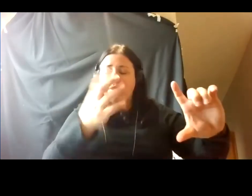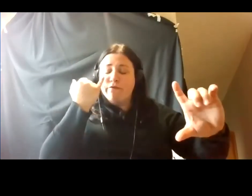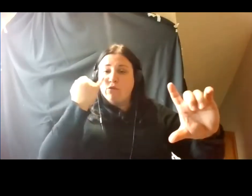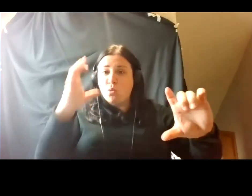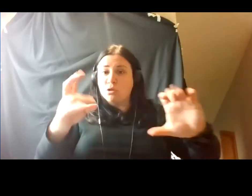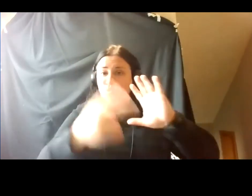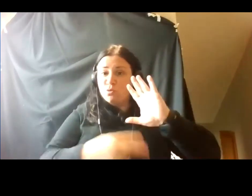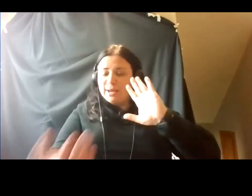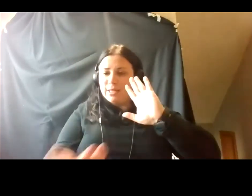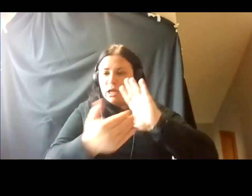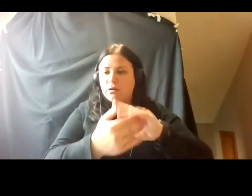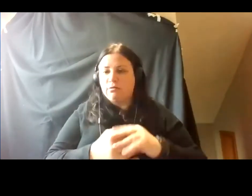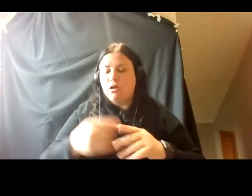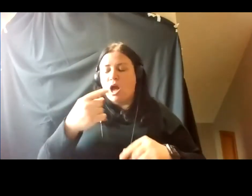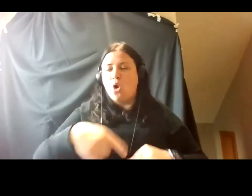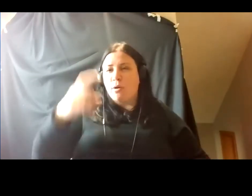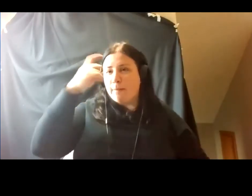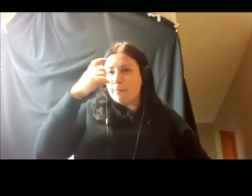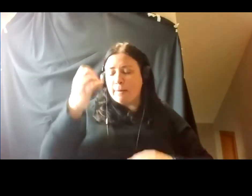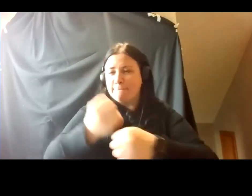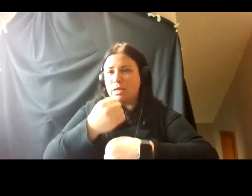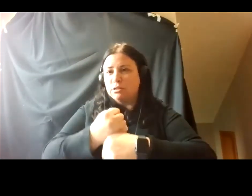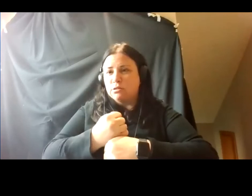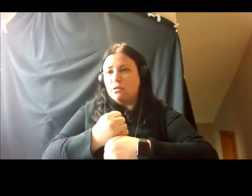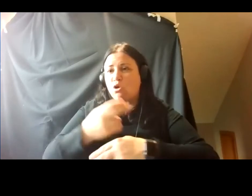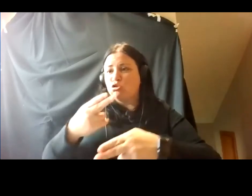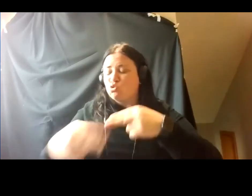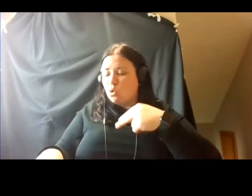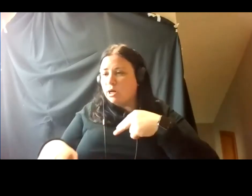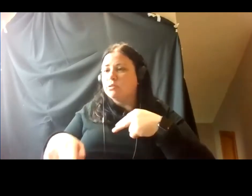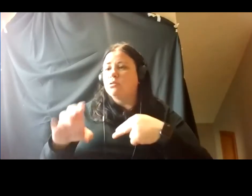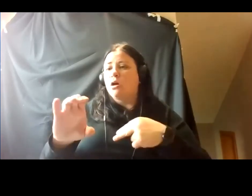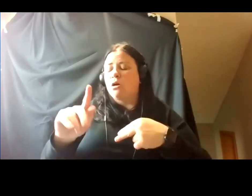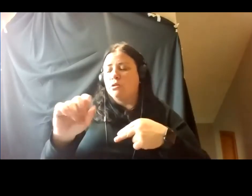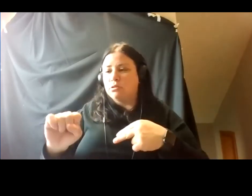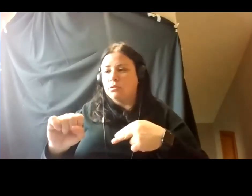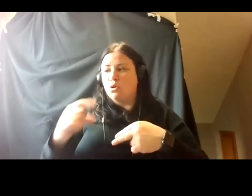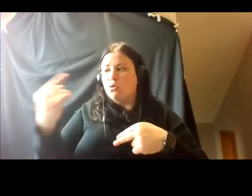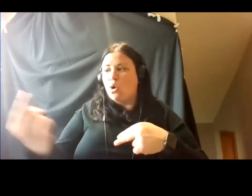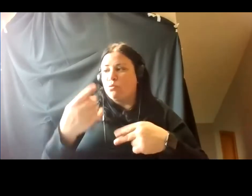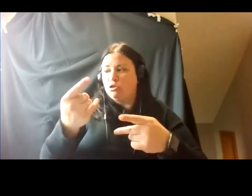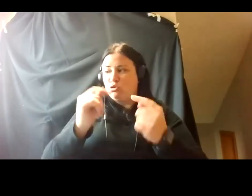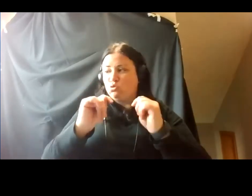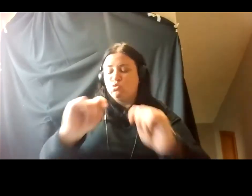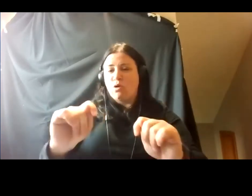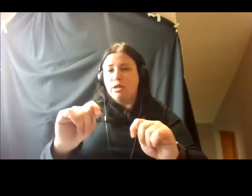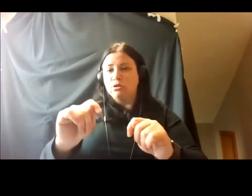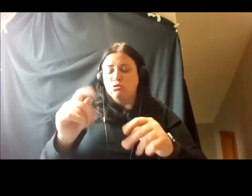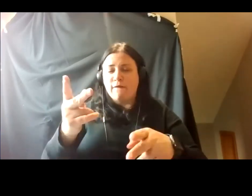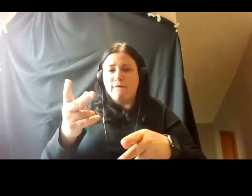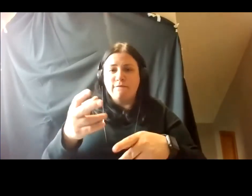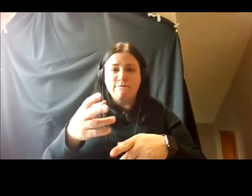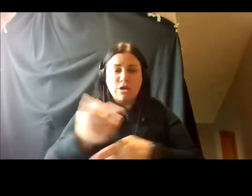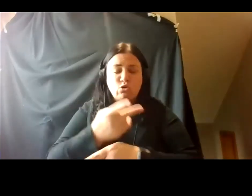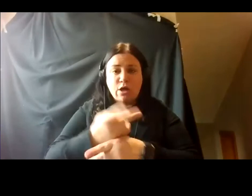again. Our brain makes these shortcuts because we always try to find out the easy way out,